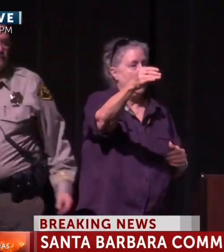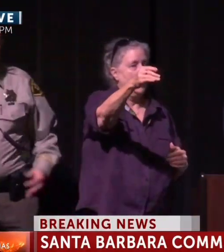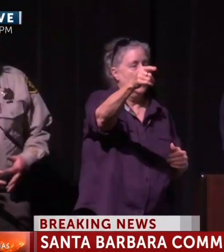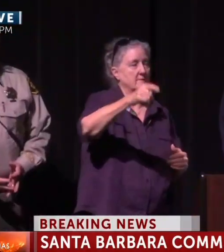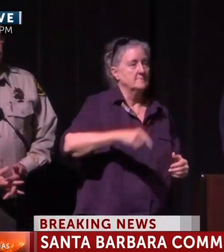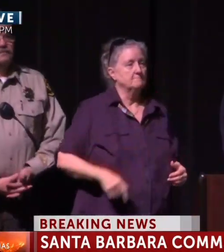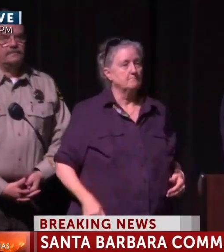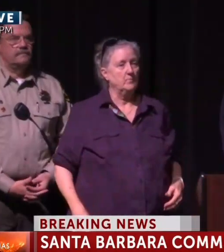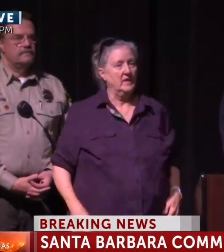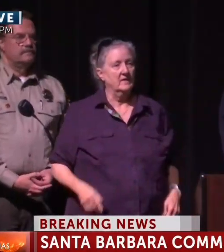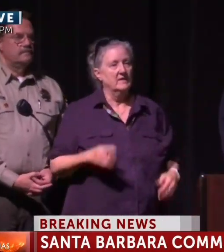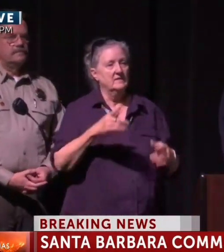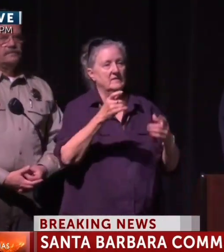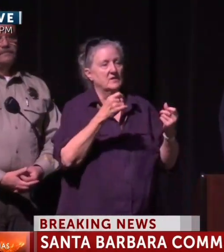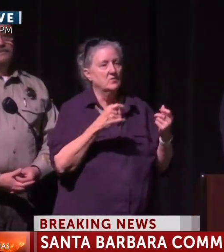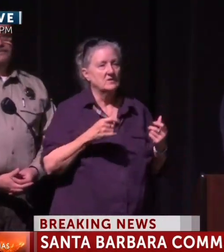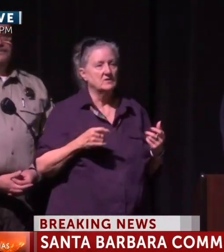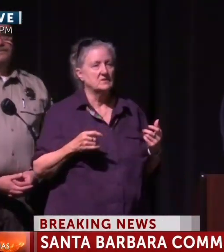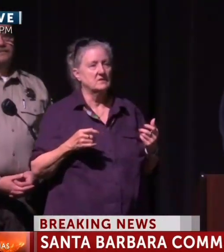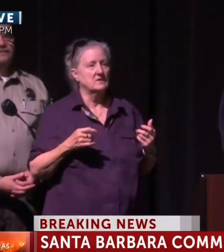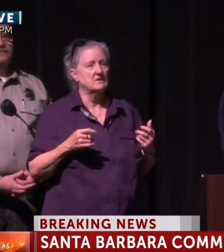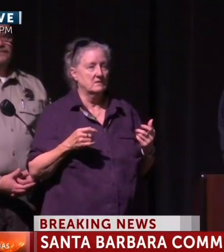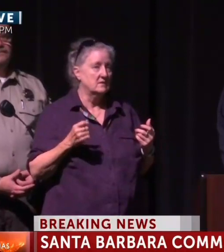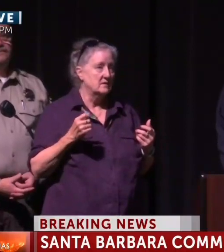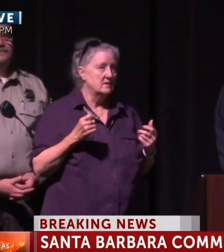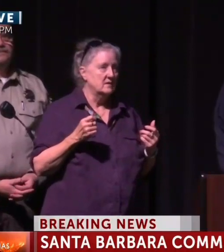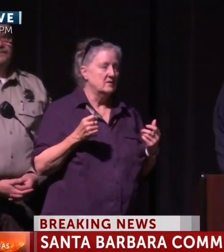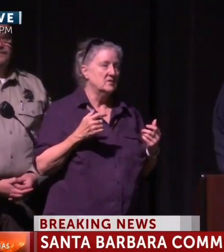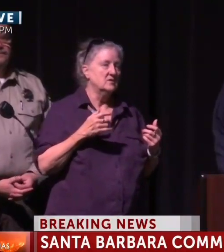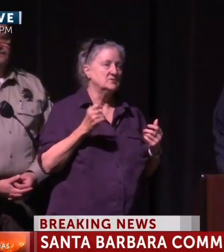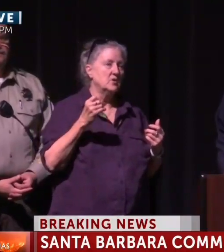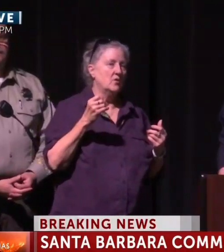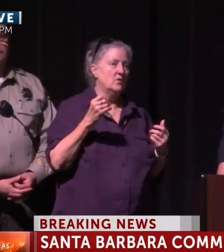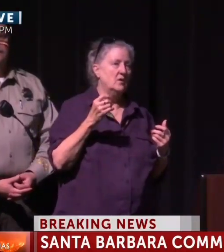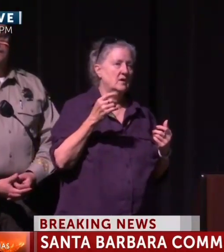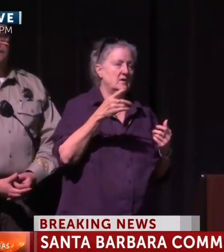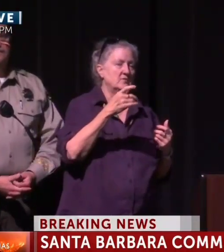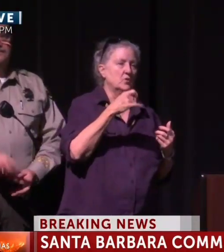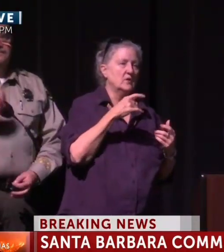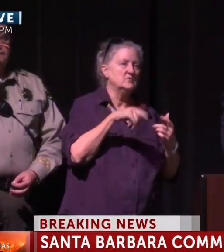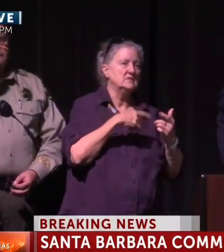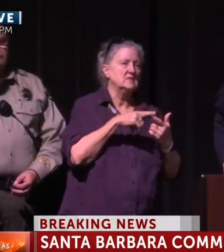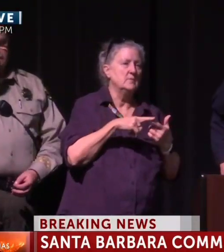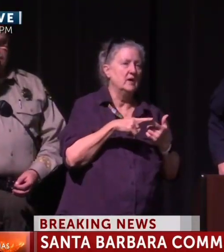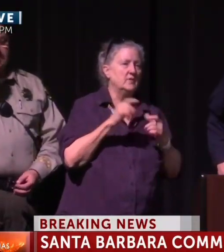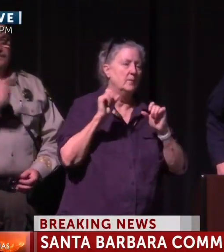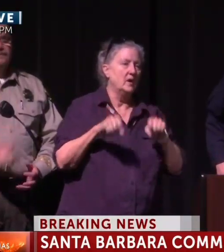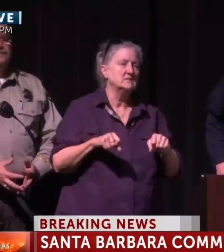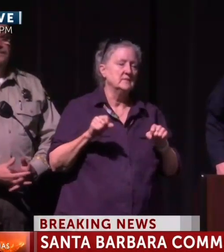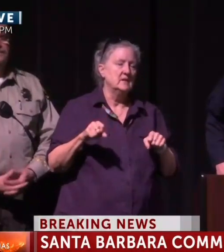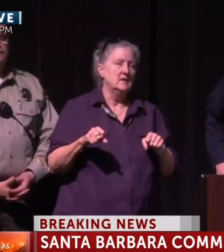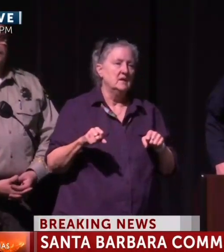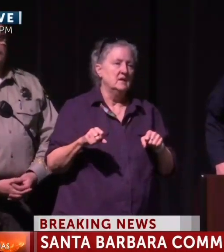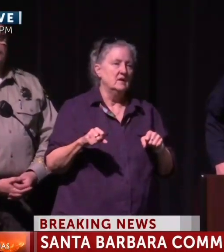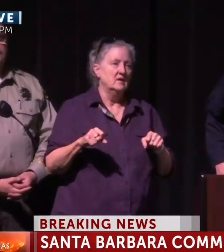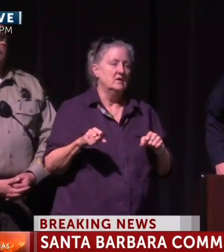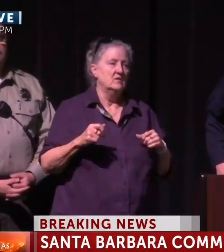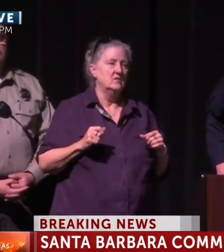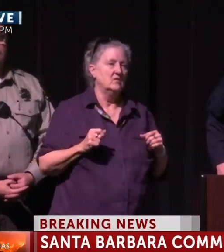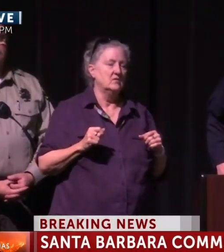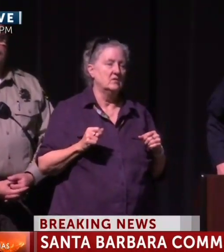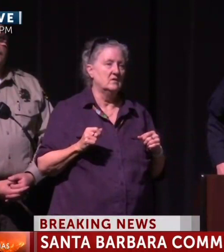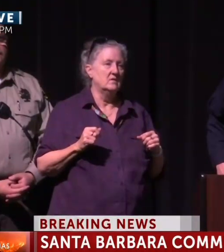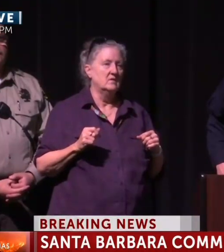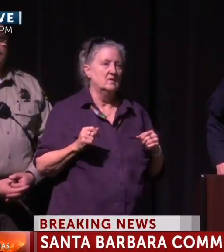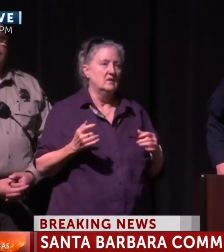I have a question. Yes, sir. Okay, so the question is about the possibility of the fire